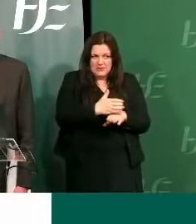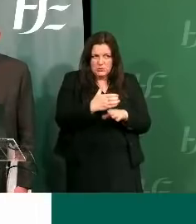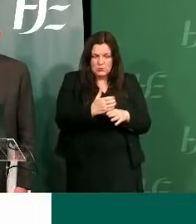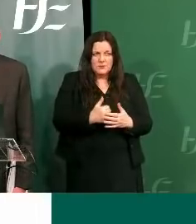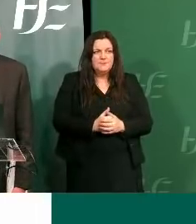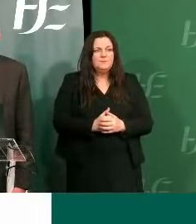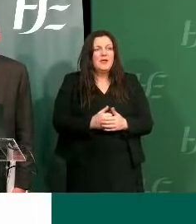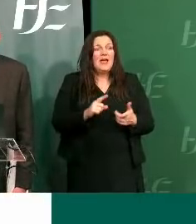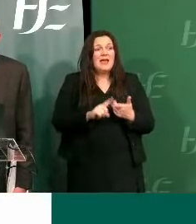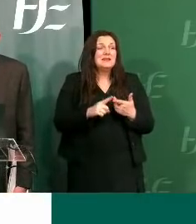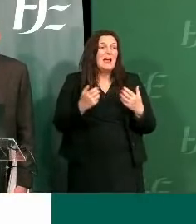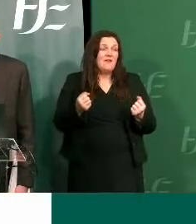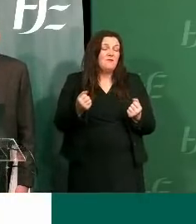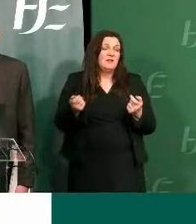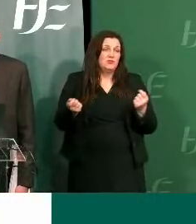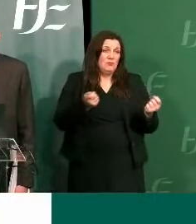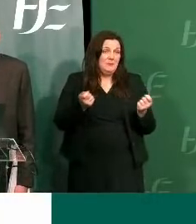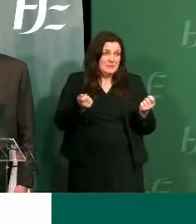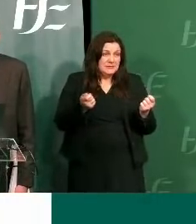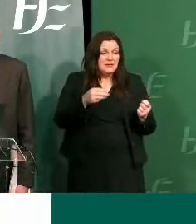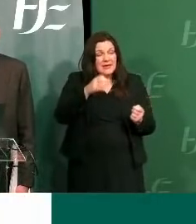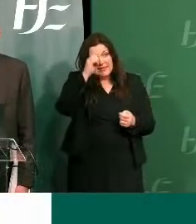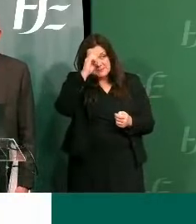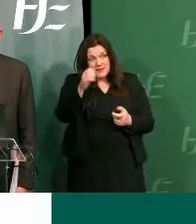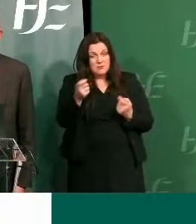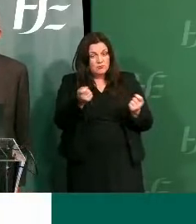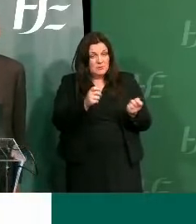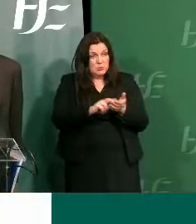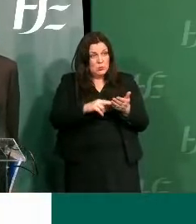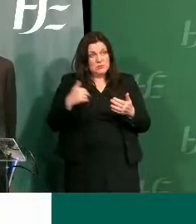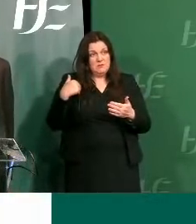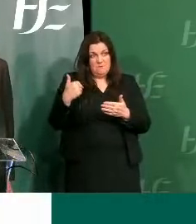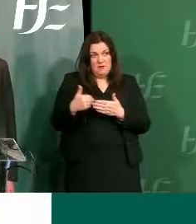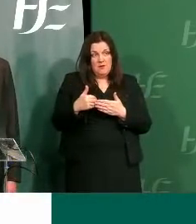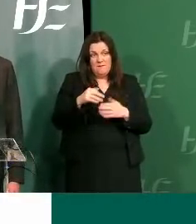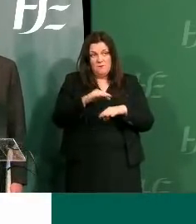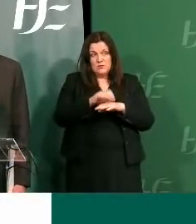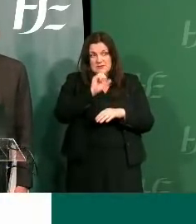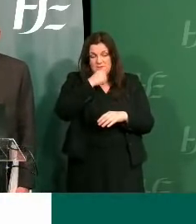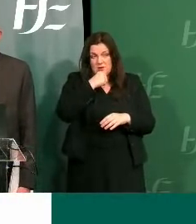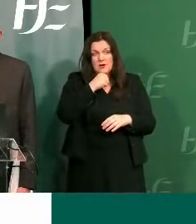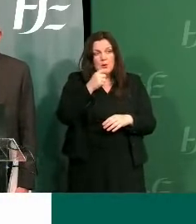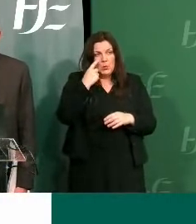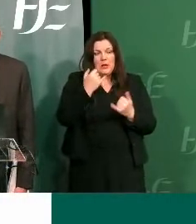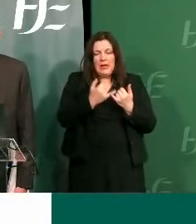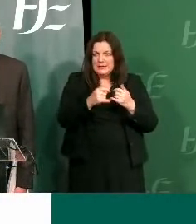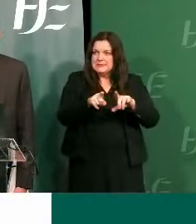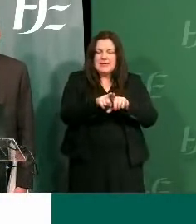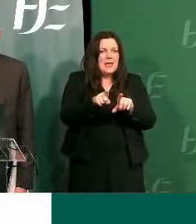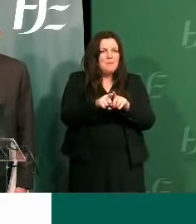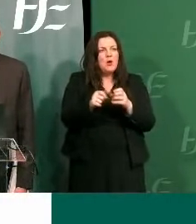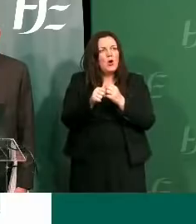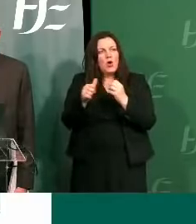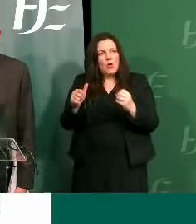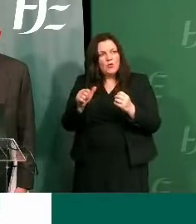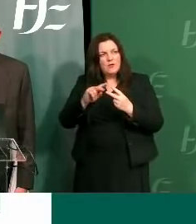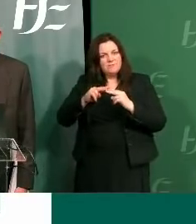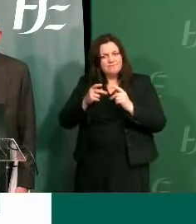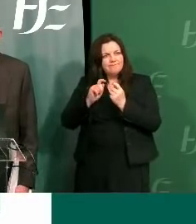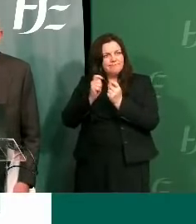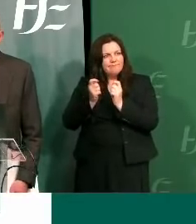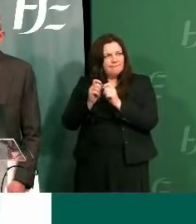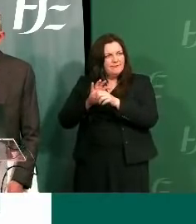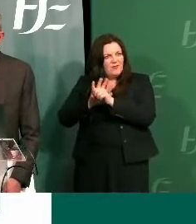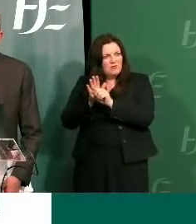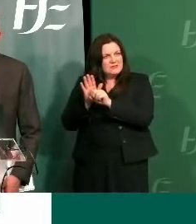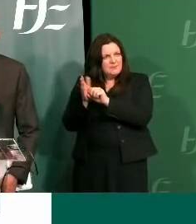current treatments, it's expected that the treatments that we use, especially in those severe cases, remain as effective as they were before.